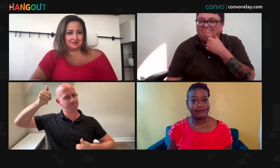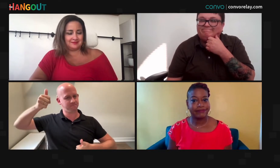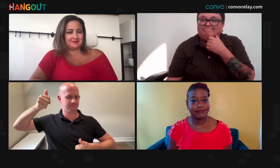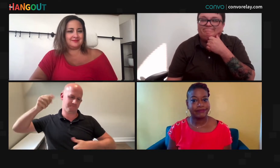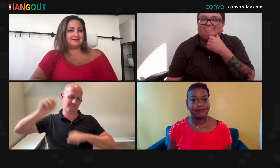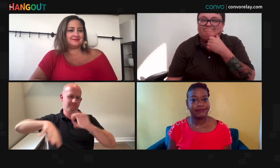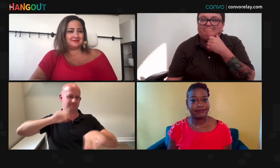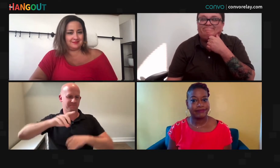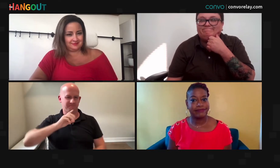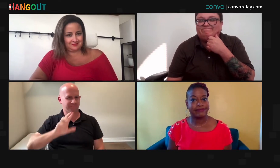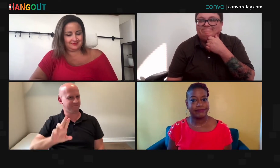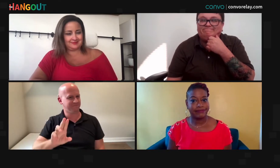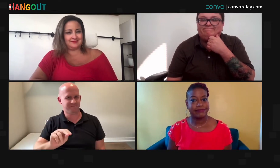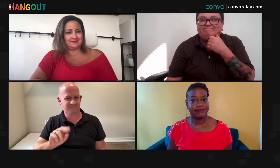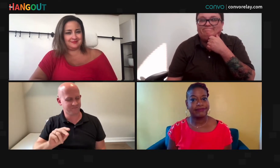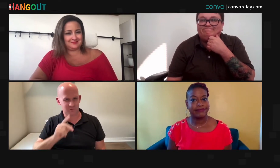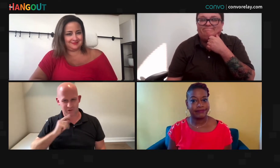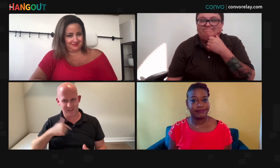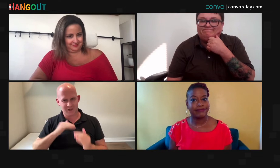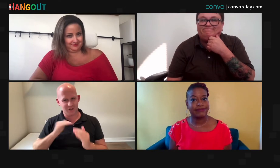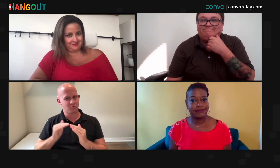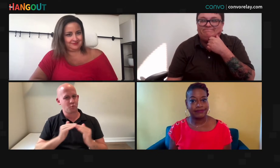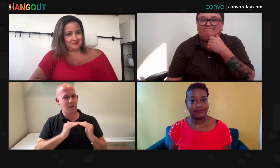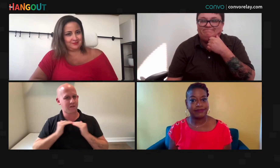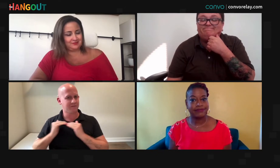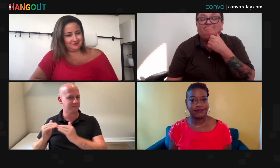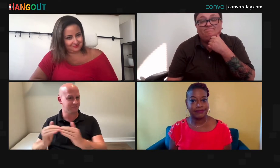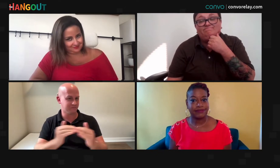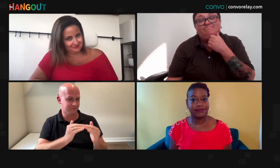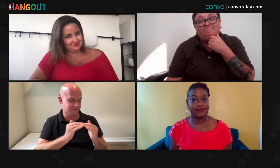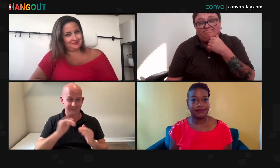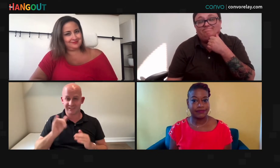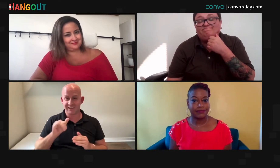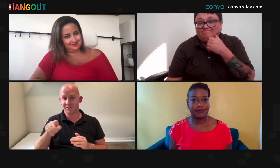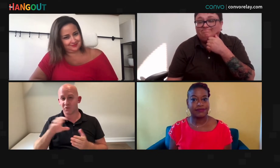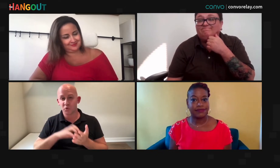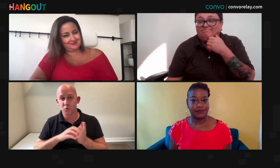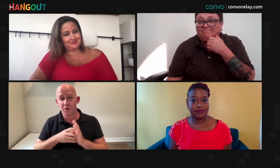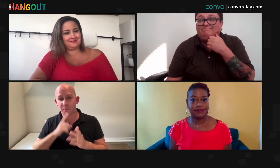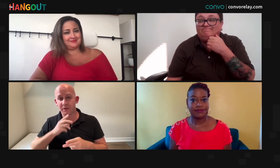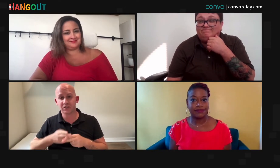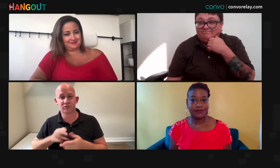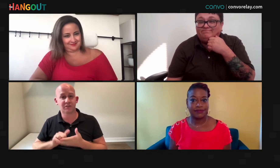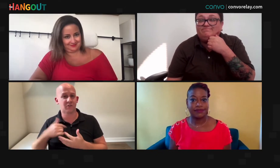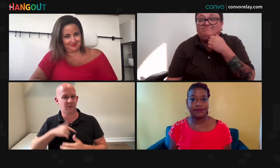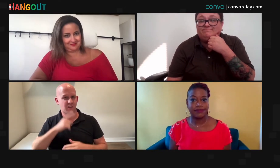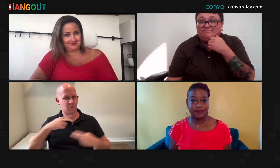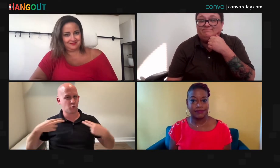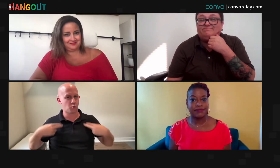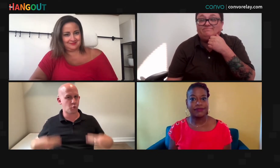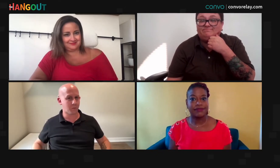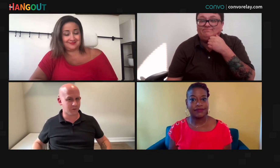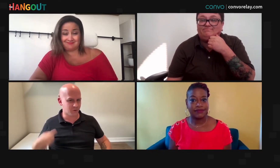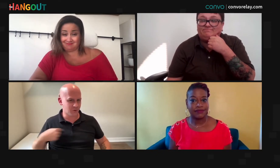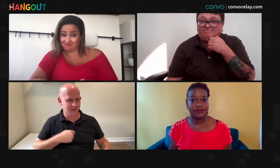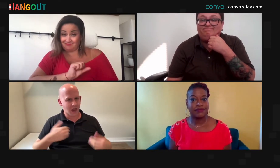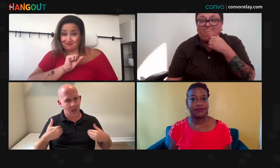perfect and we are greater than thou. And that's not the case at all. We are an equal. Just like Cookie mentioned, that we are